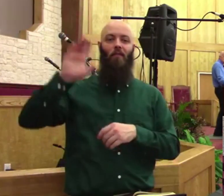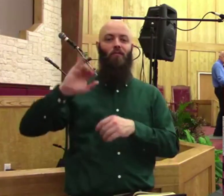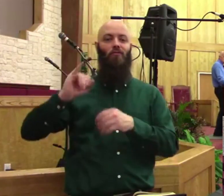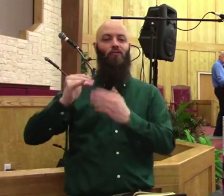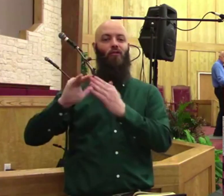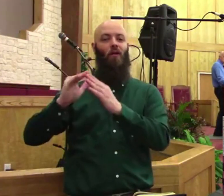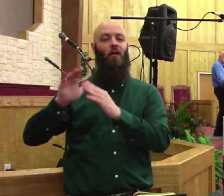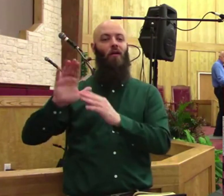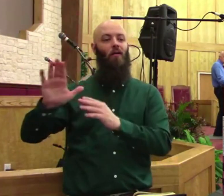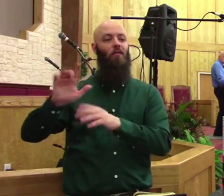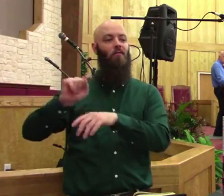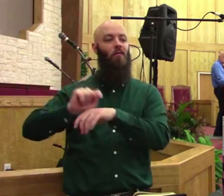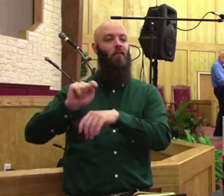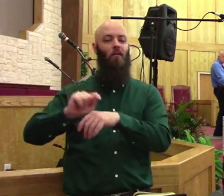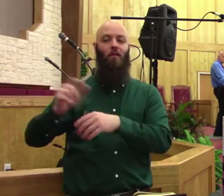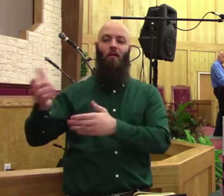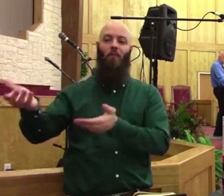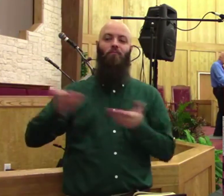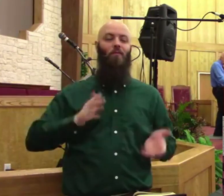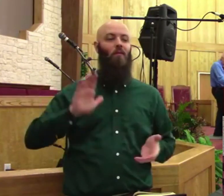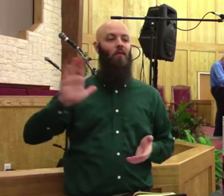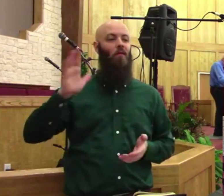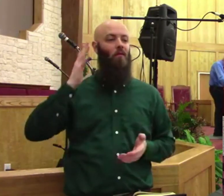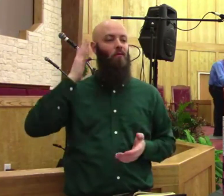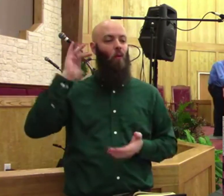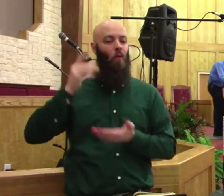Jerusalem, the gold and the silver.